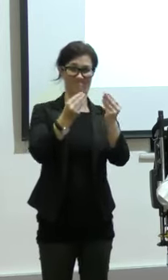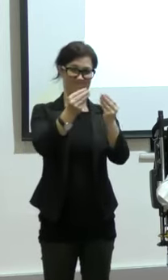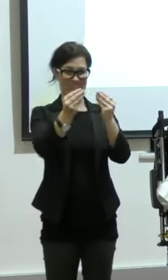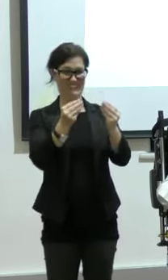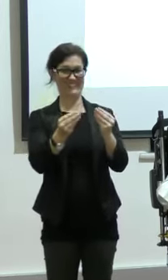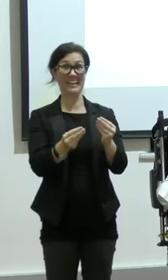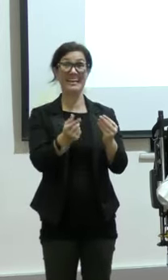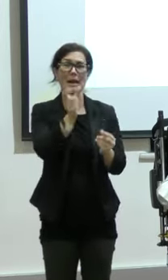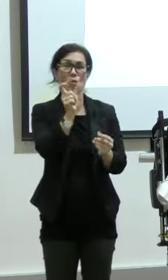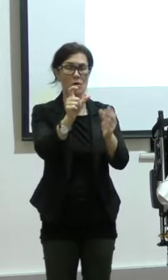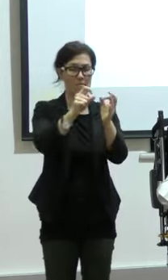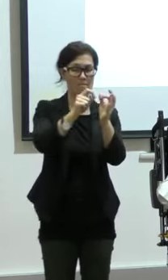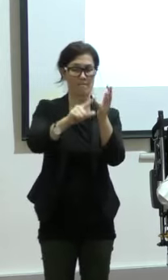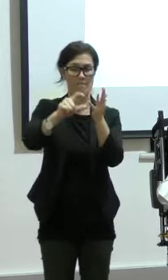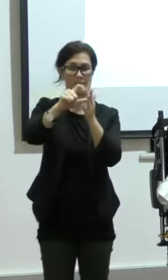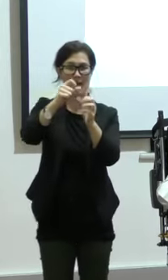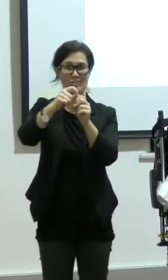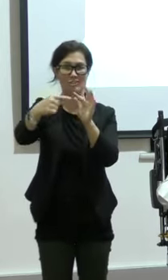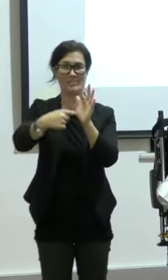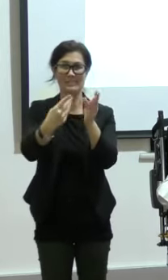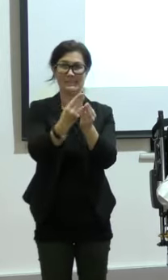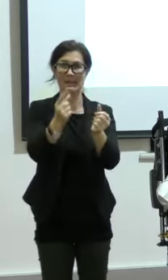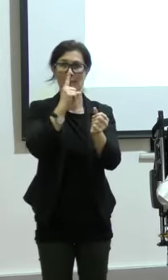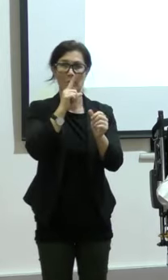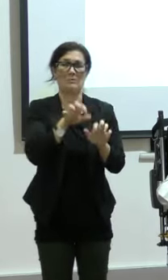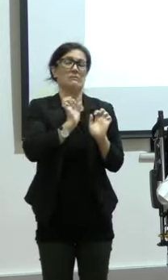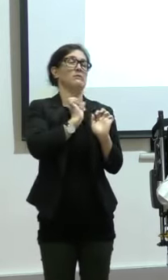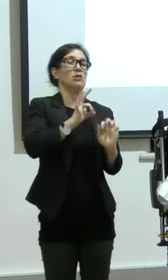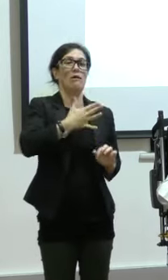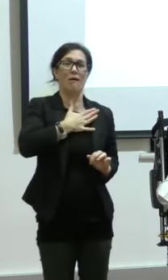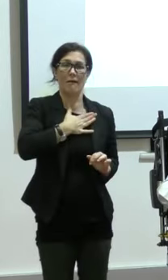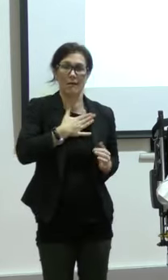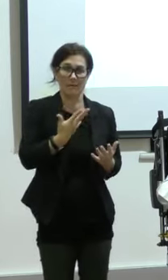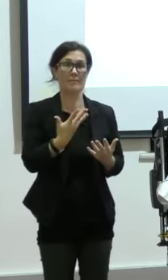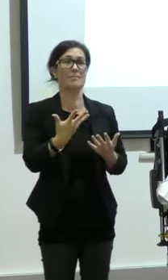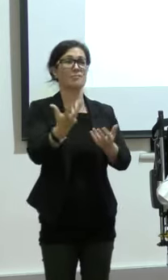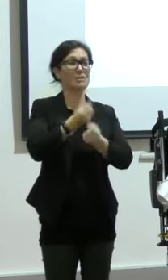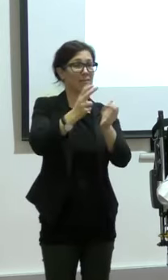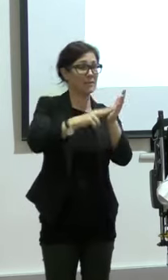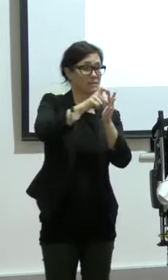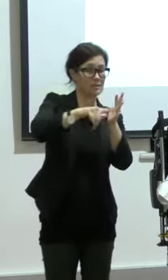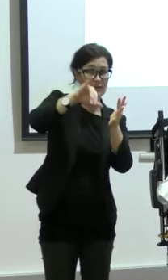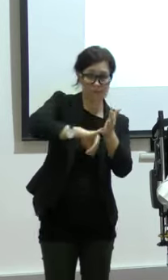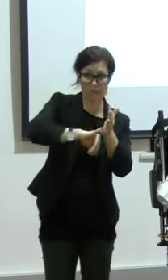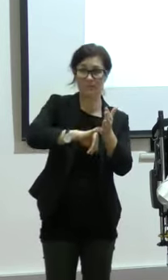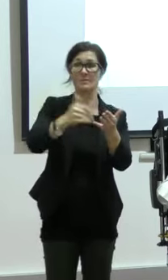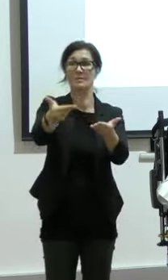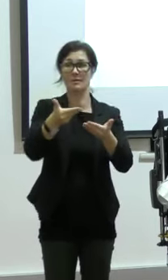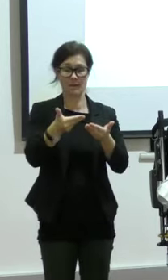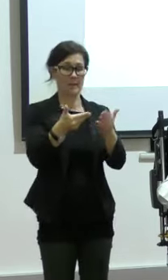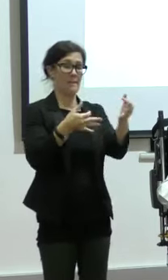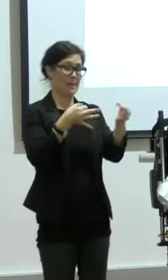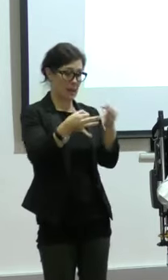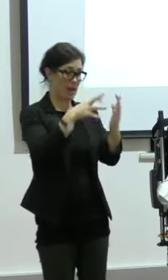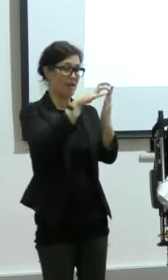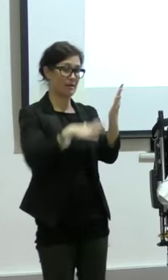send chills up people's spines. But when you get the NDIS, you get your NDIS plan. It's a plan for a